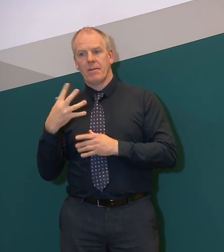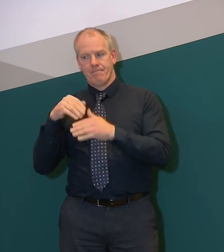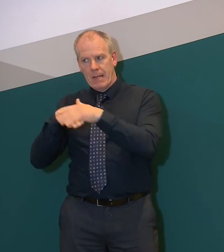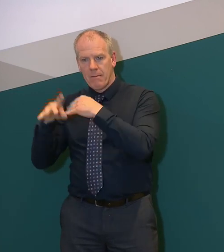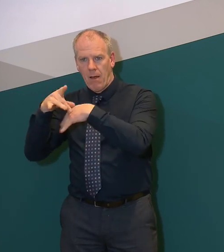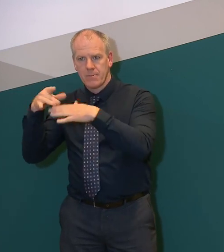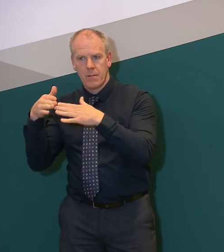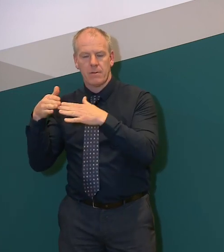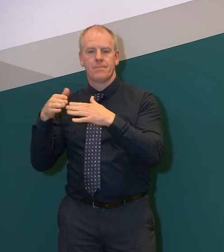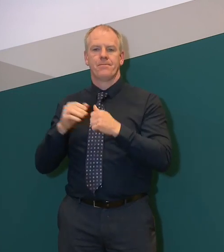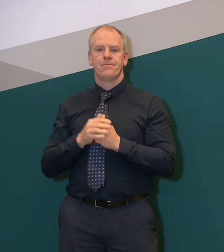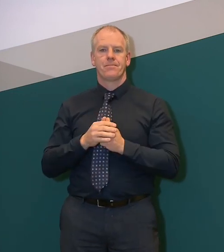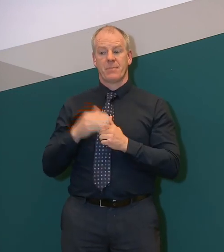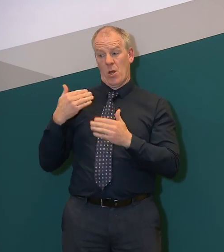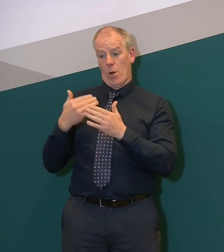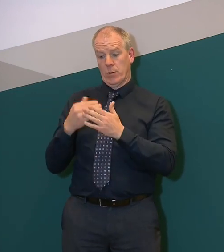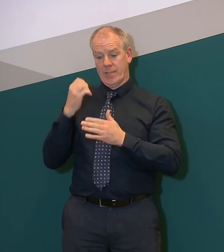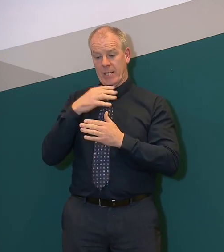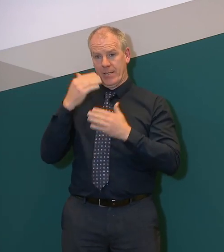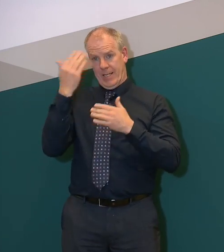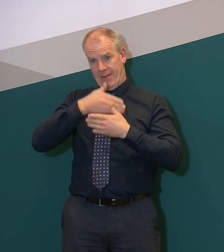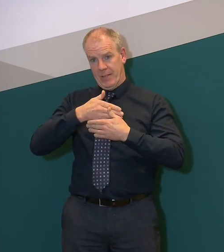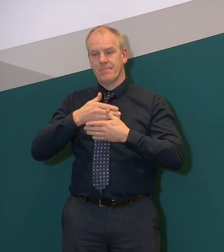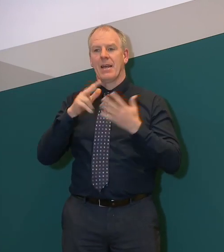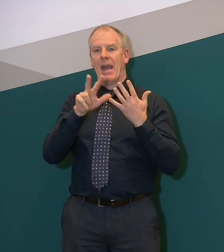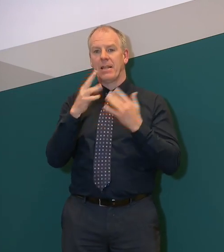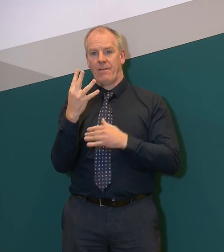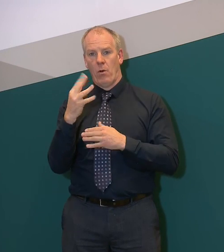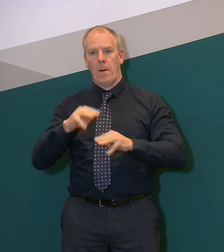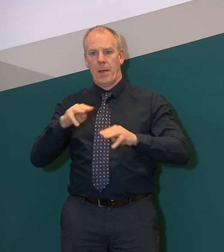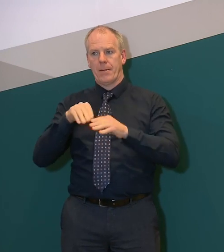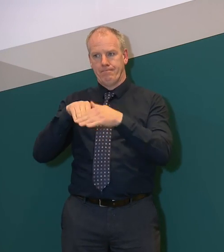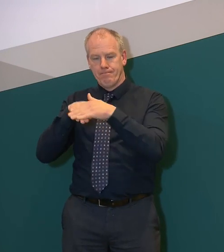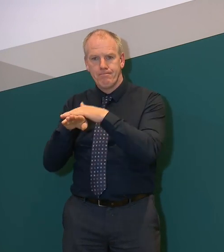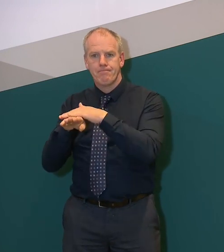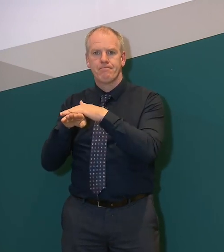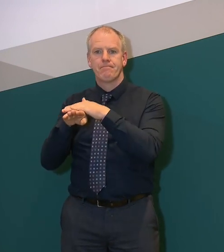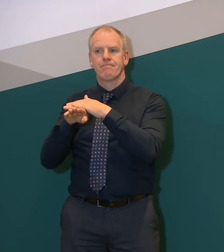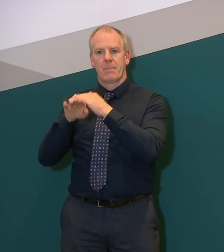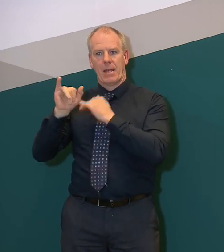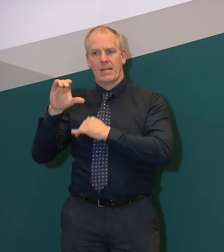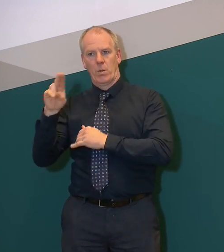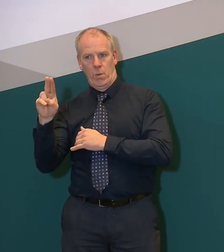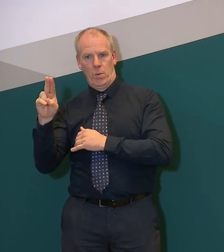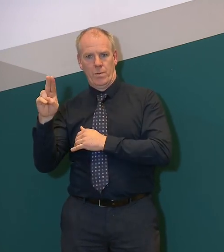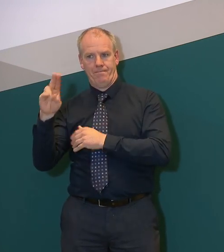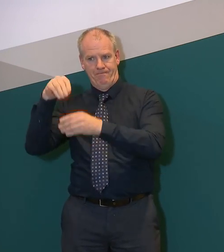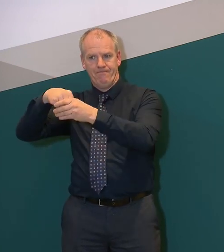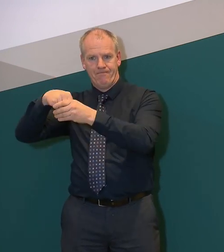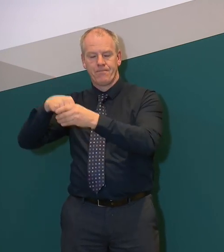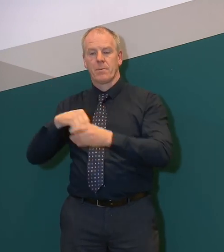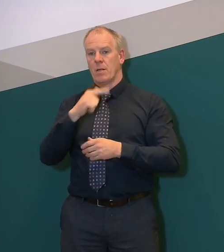hospitalised. Up to Saturday night, 84 of those cases had been admitted to intensive care,